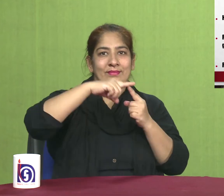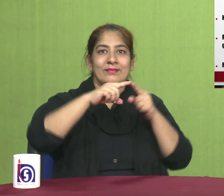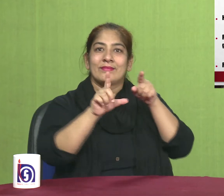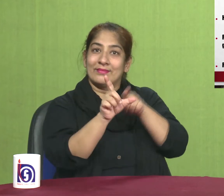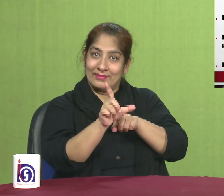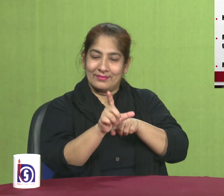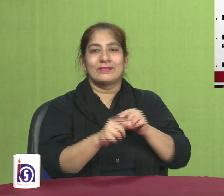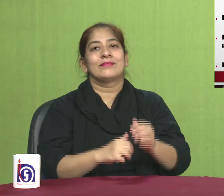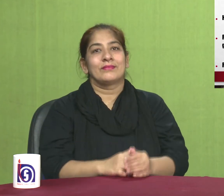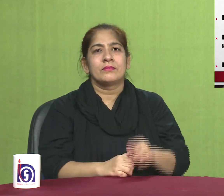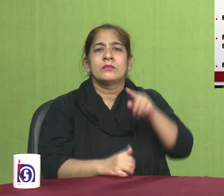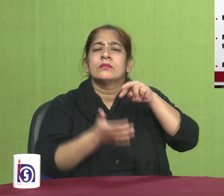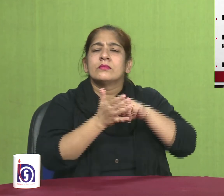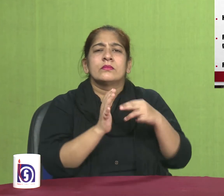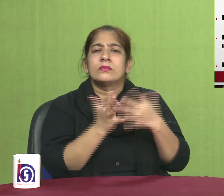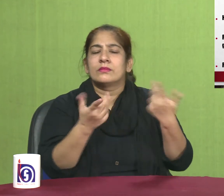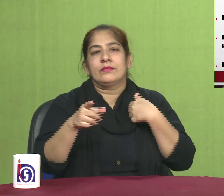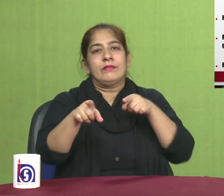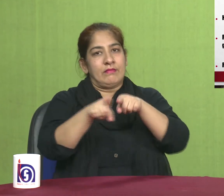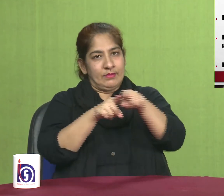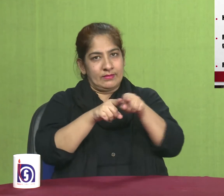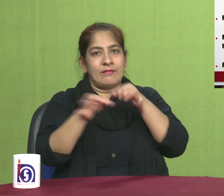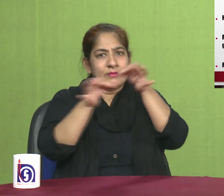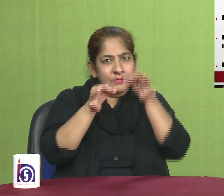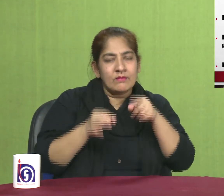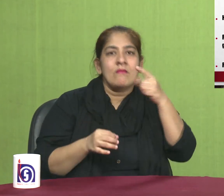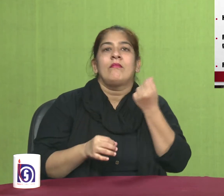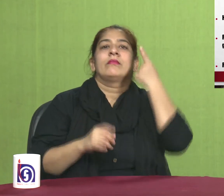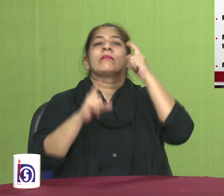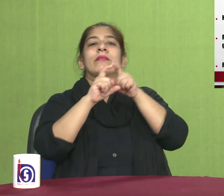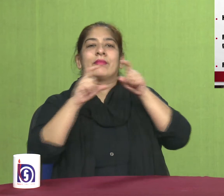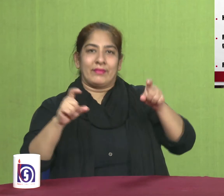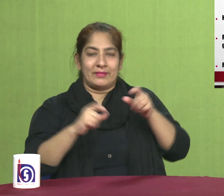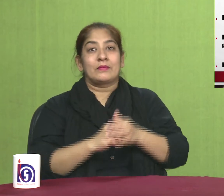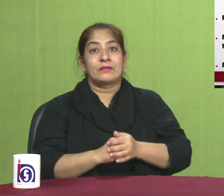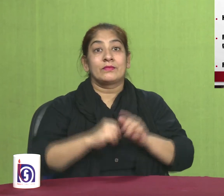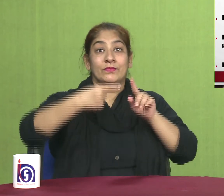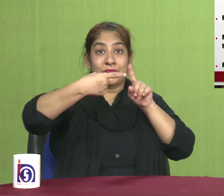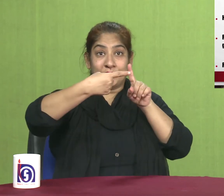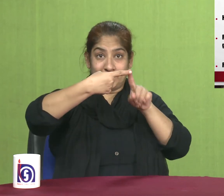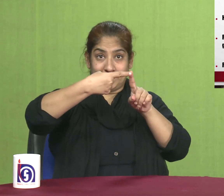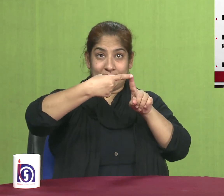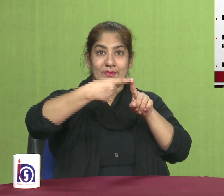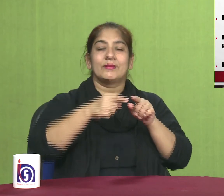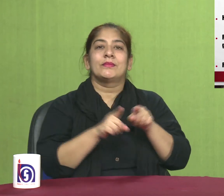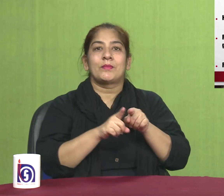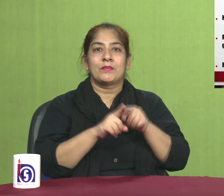Trading on equity. It means, let me explain you. The first one